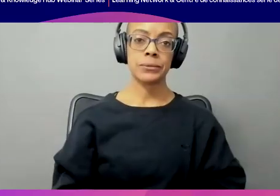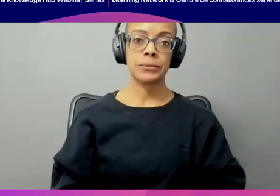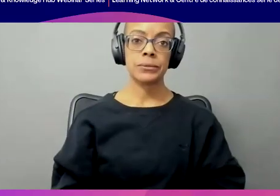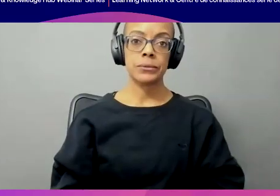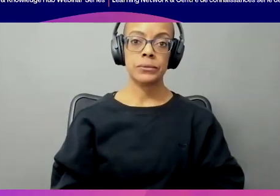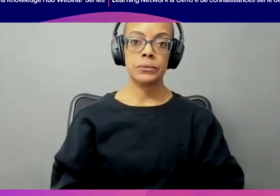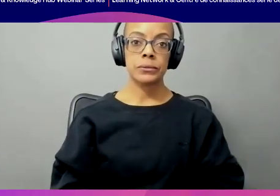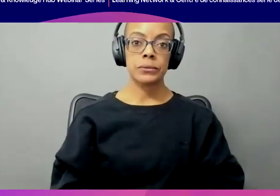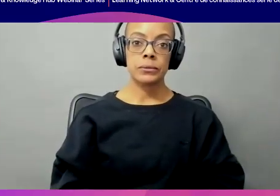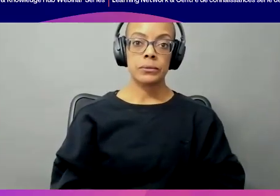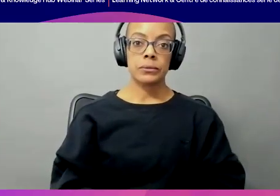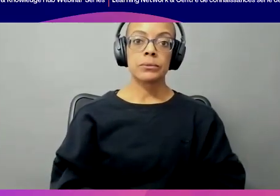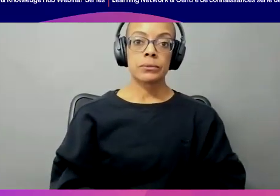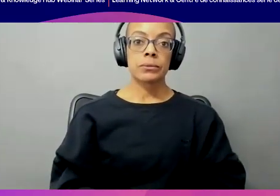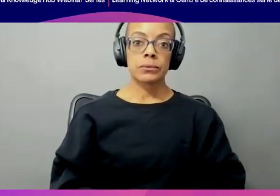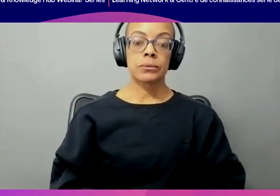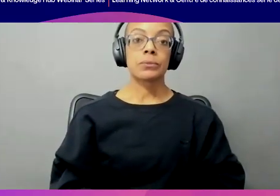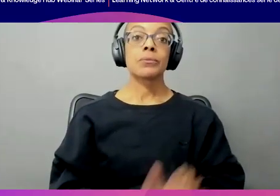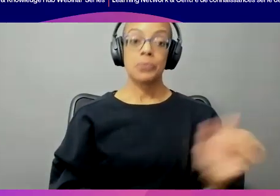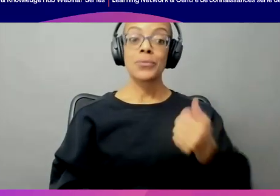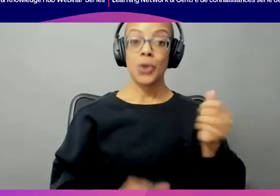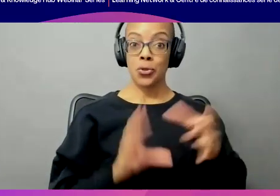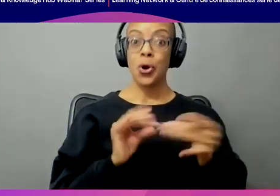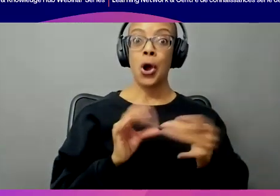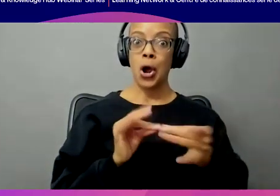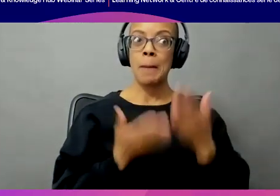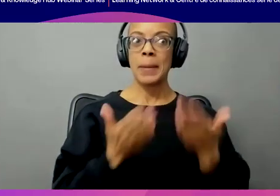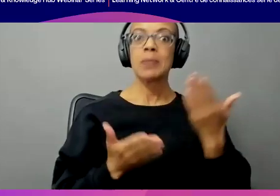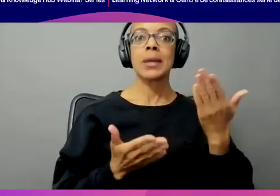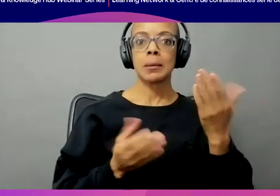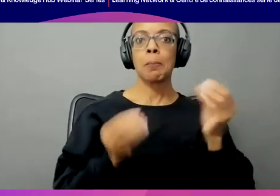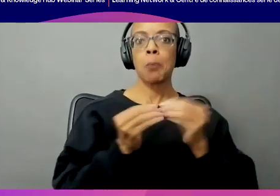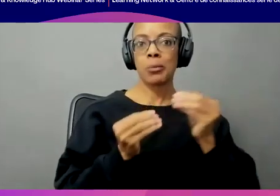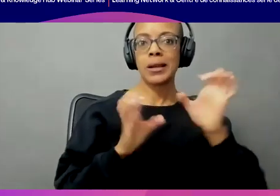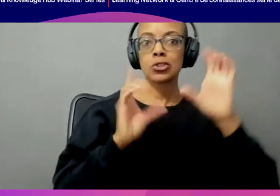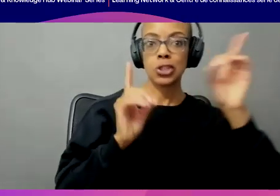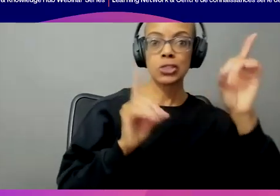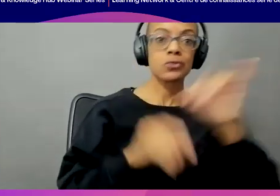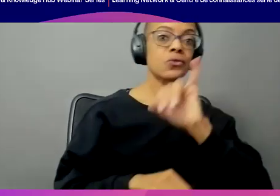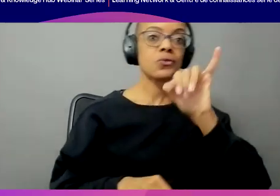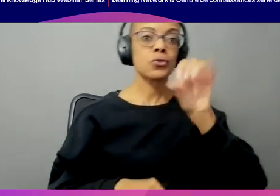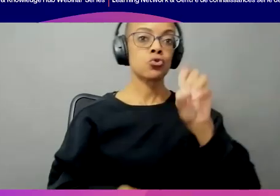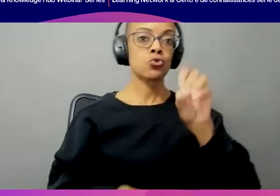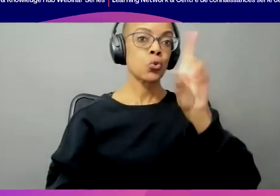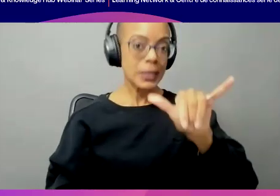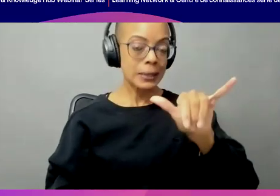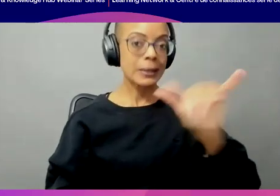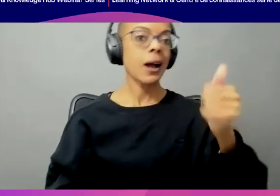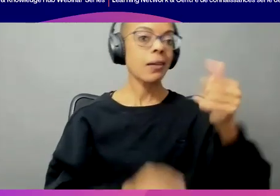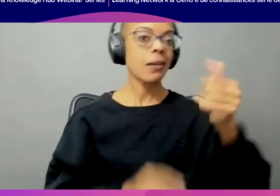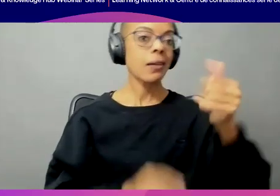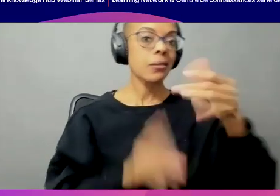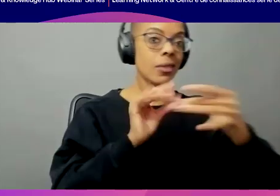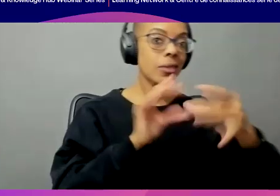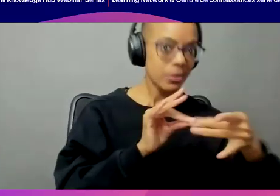Yeah, and there's some great comments from other people who might be more educated in the comments right now. Katrina, from Jody, and others who are saying there are ways